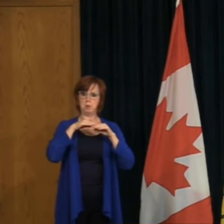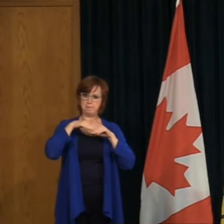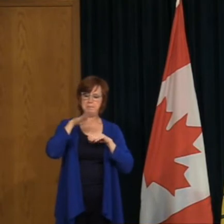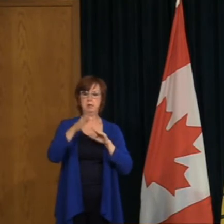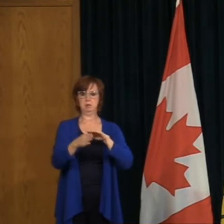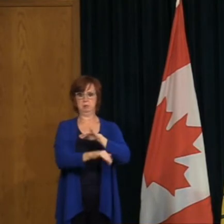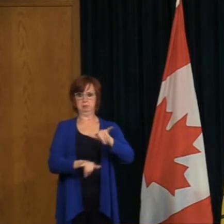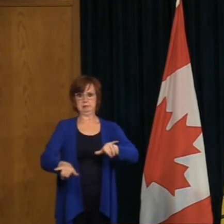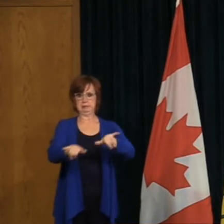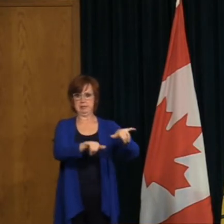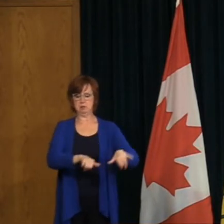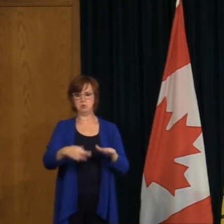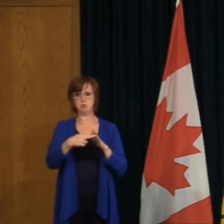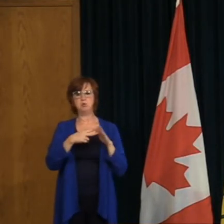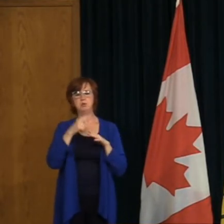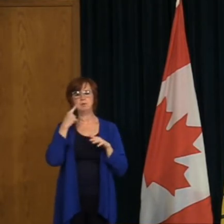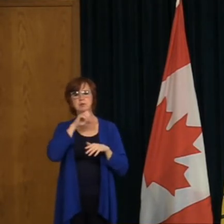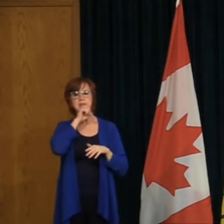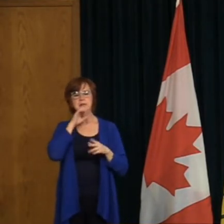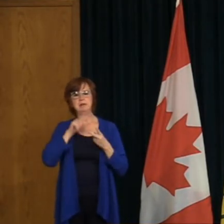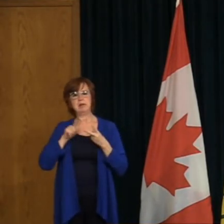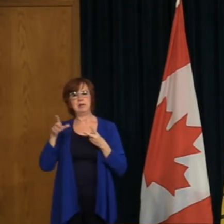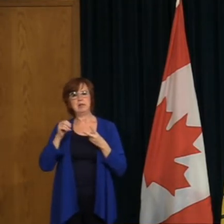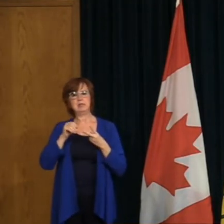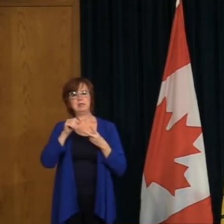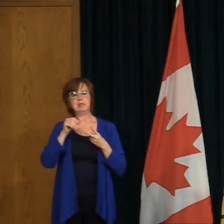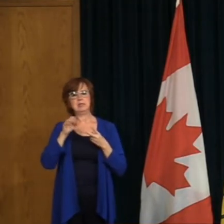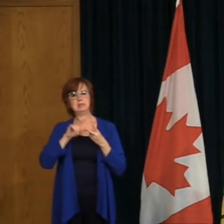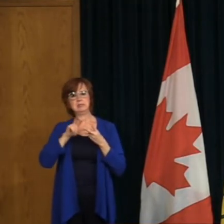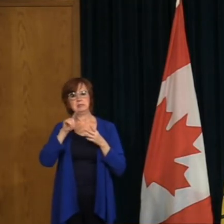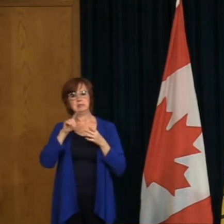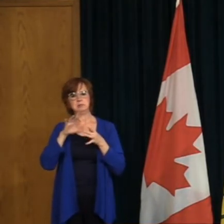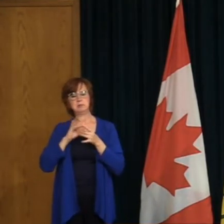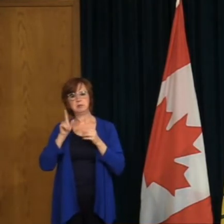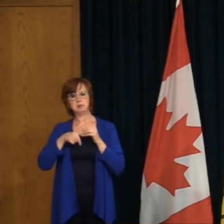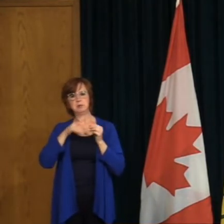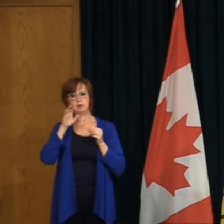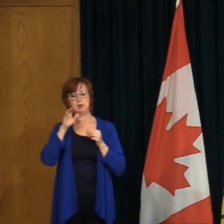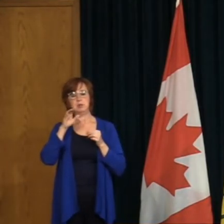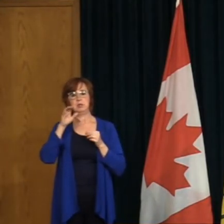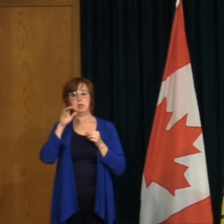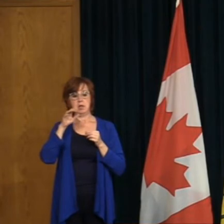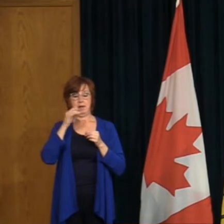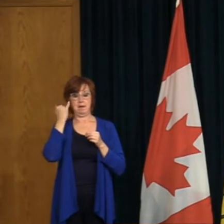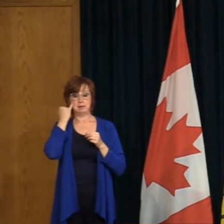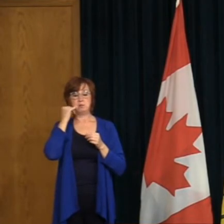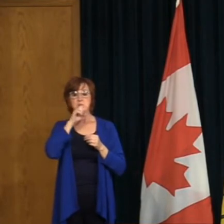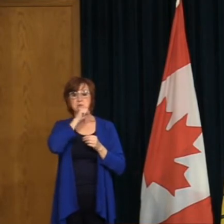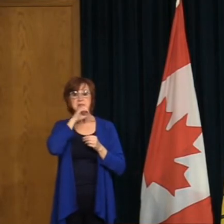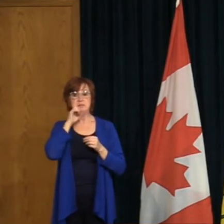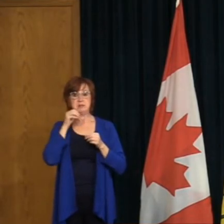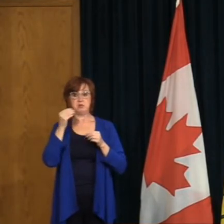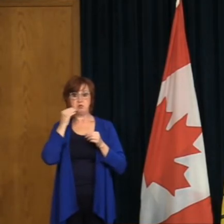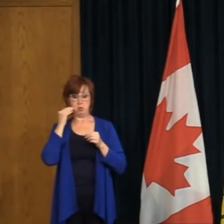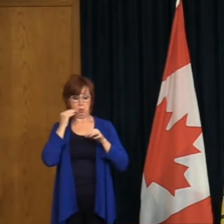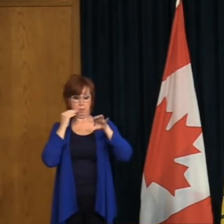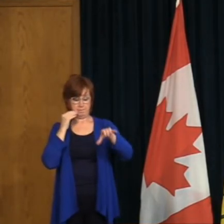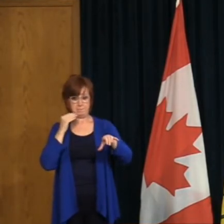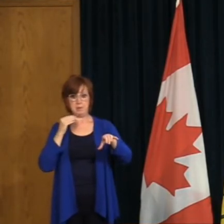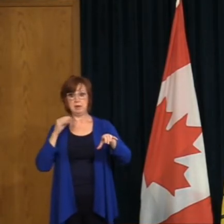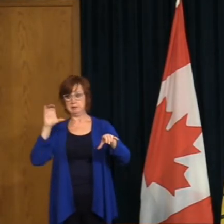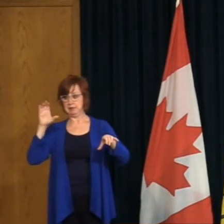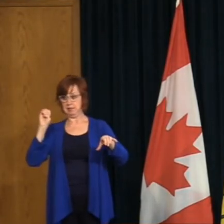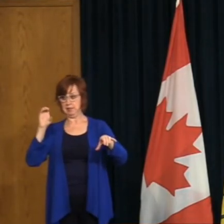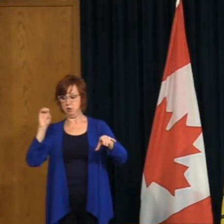they brought up the posting of the CEO tours of long-term care homes and the posting of that on the website.